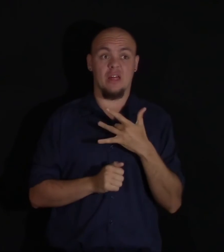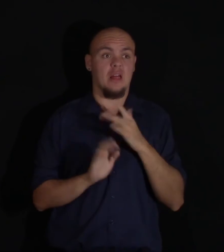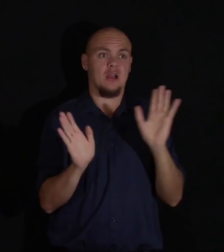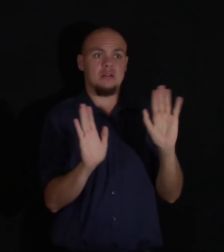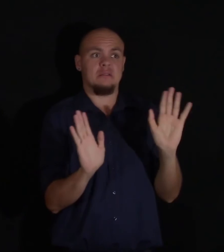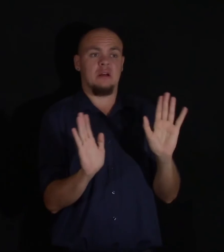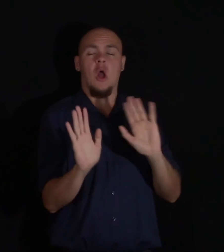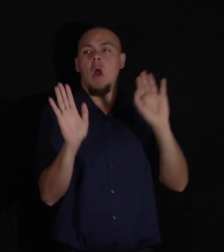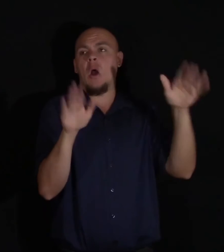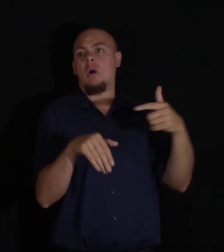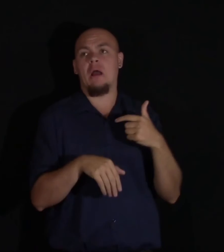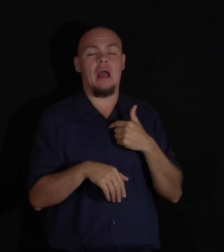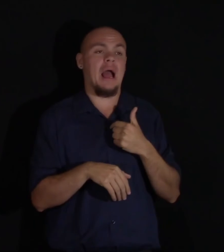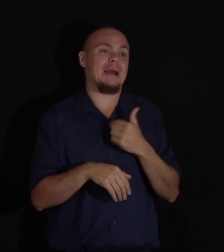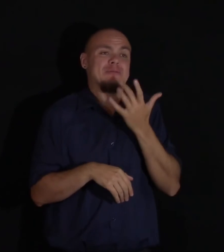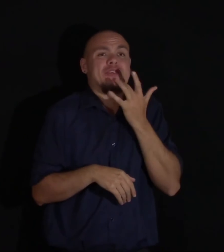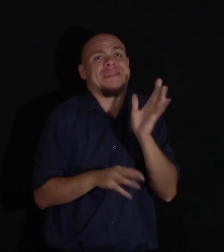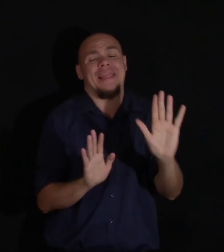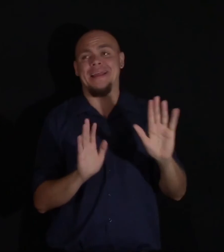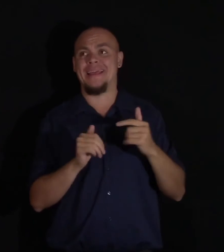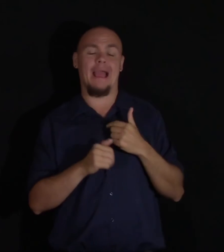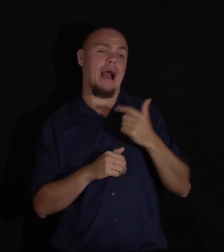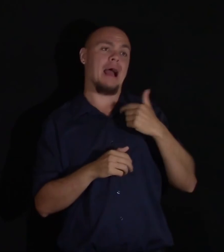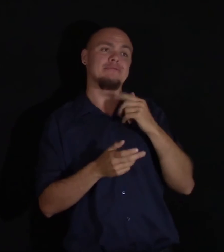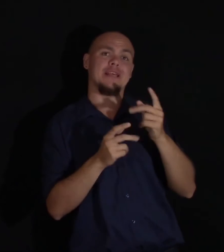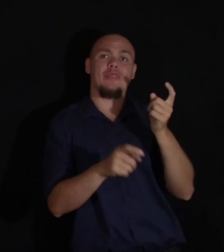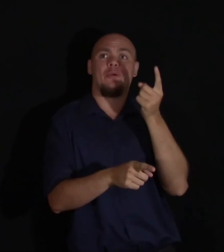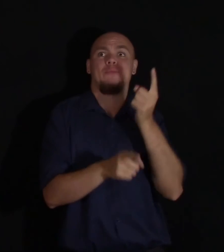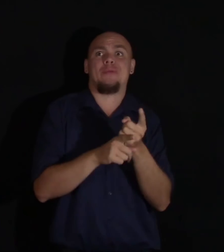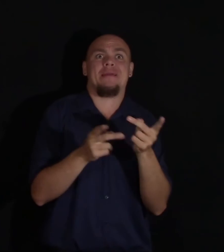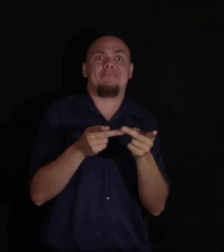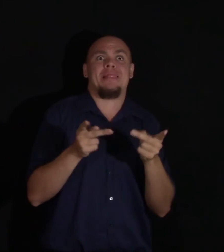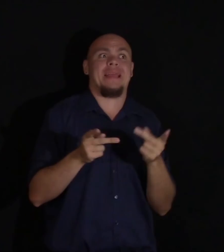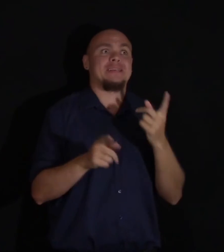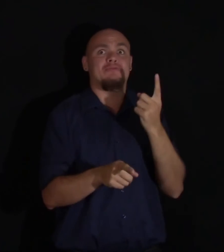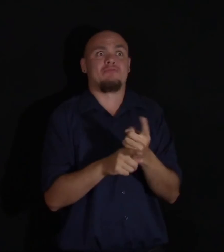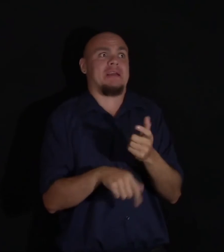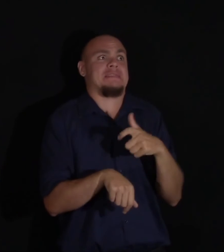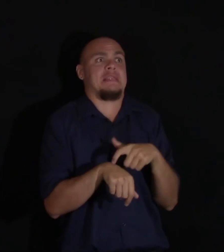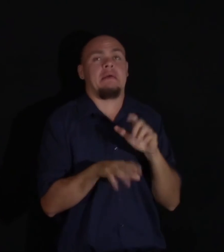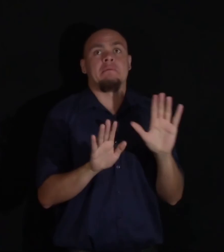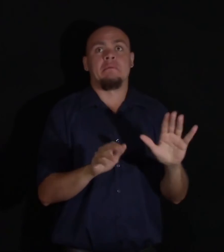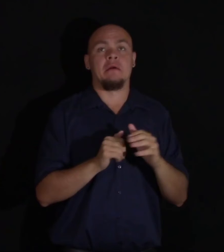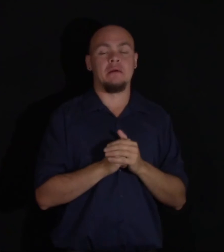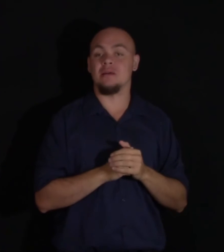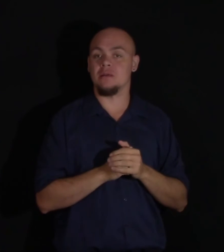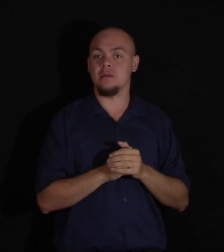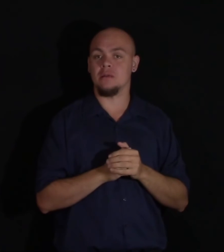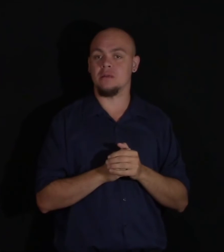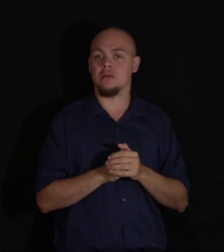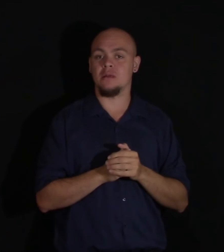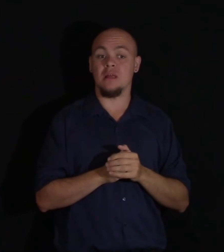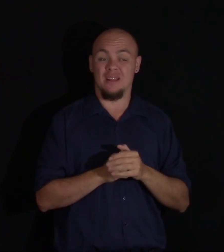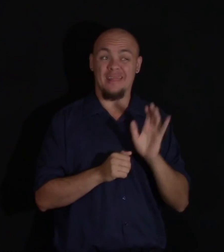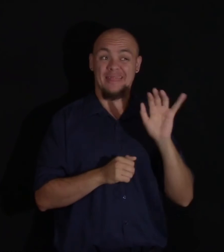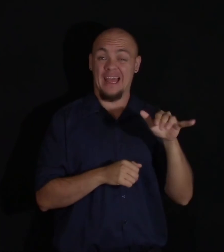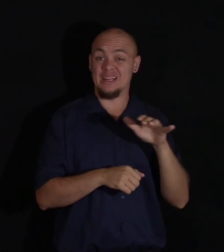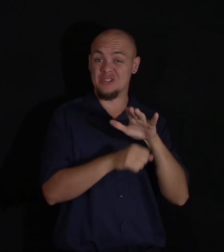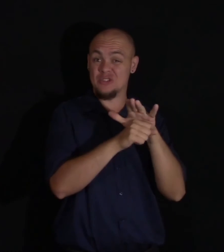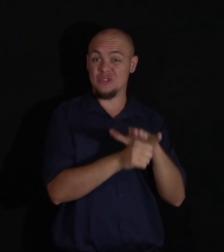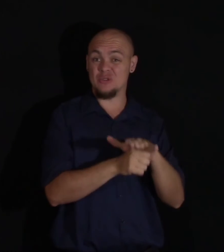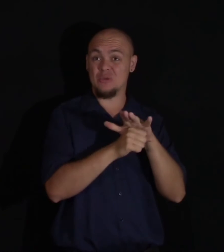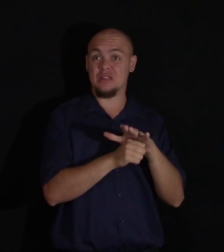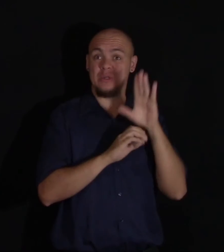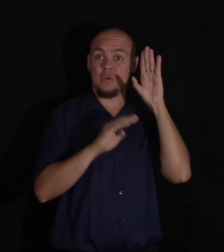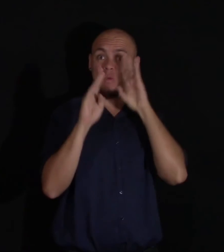of, oh, I was just lucky, I was just in the right place at the right time? Do you suffer from the stress of